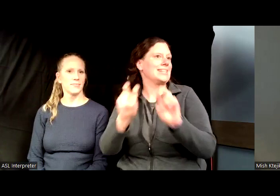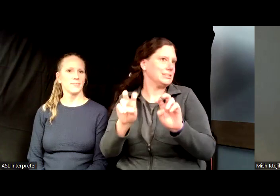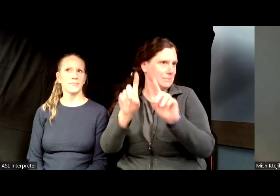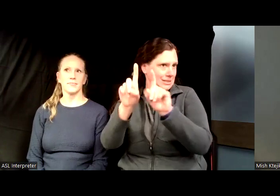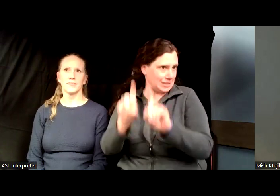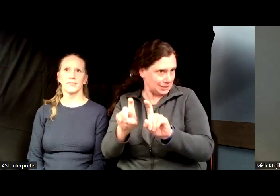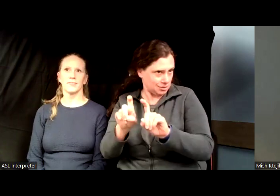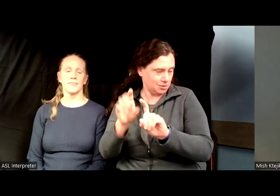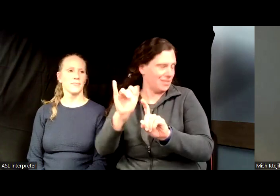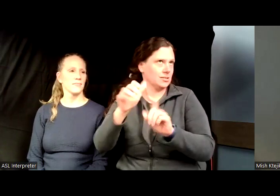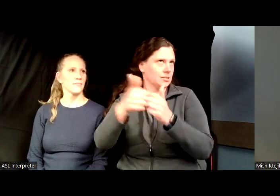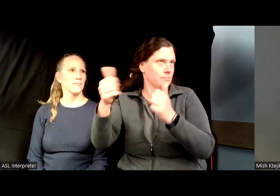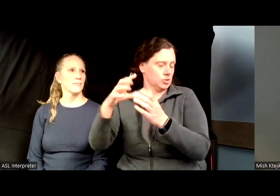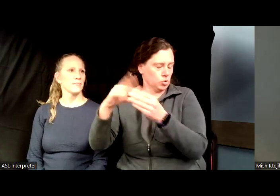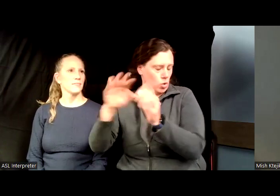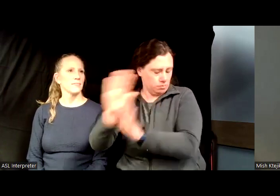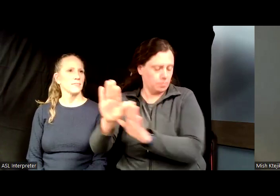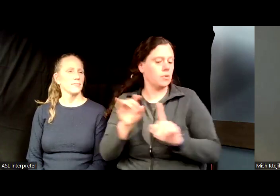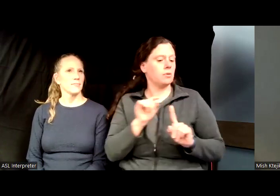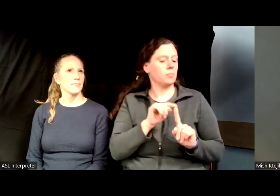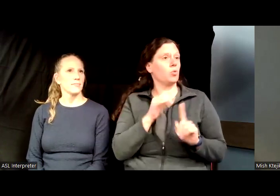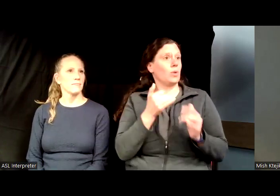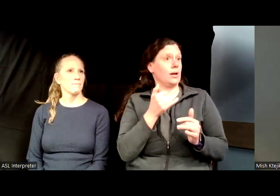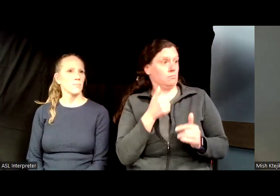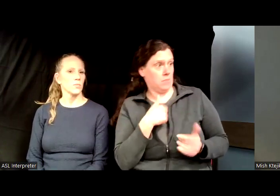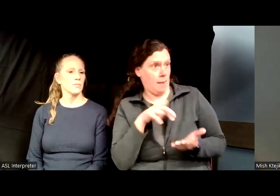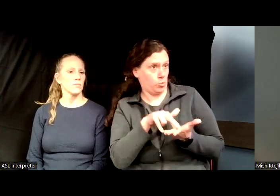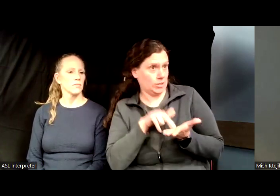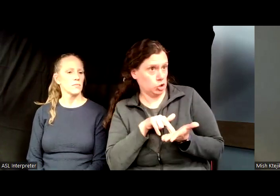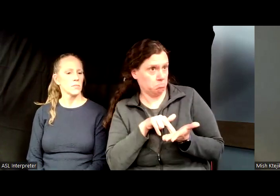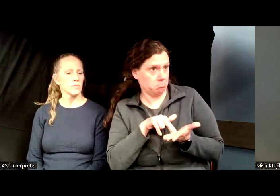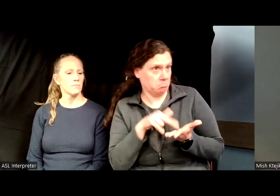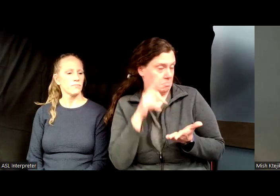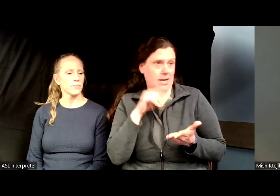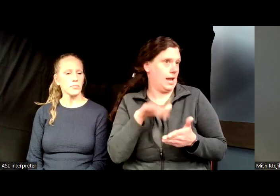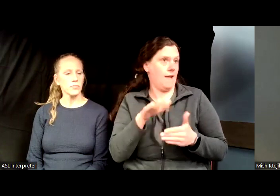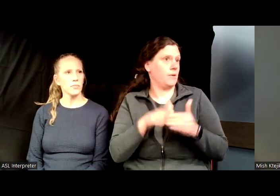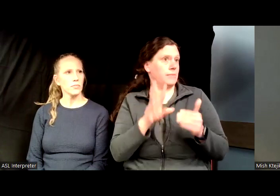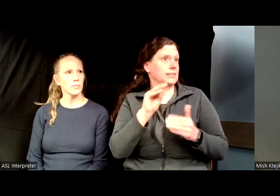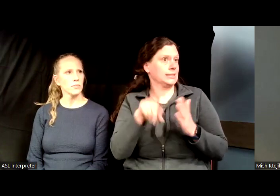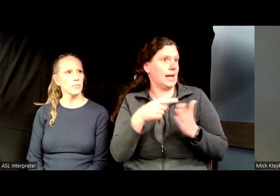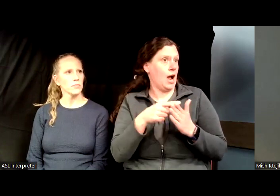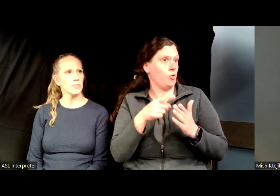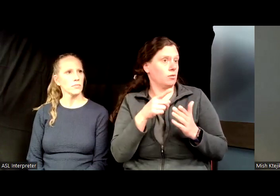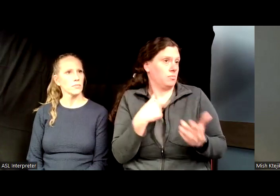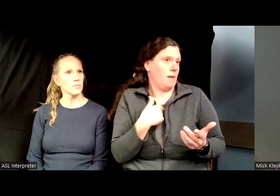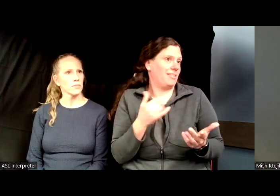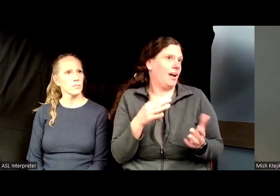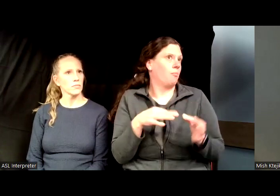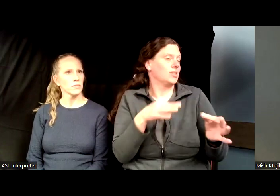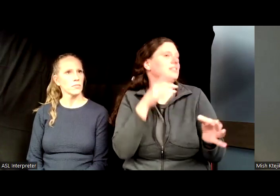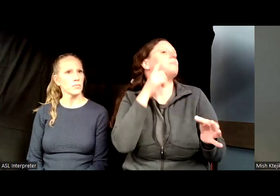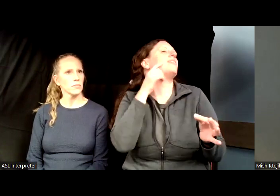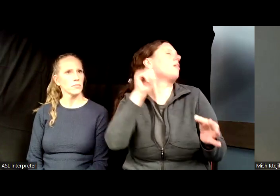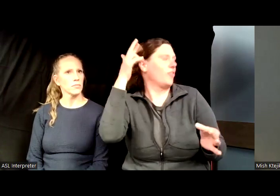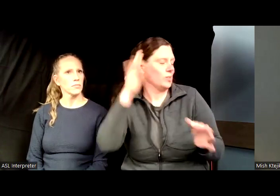qualified because there's no assessment or tests. Sorry, that's another thing, but Right now, they're registered, they haven't completed the